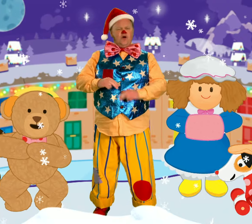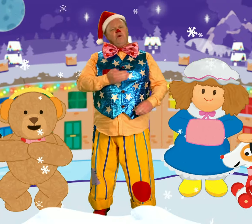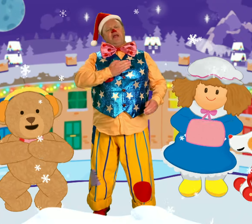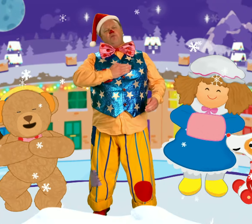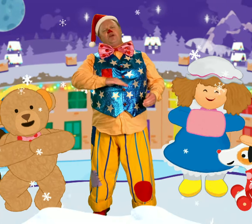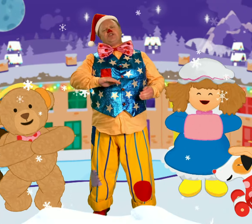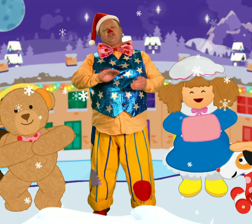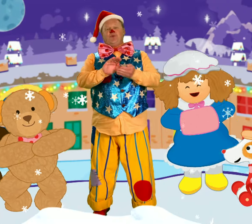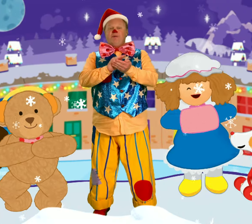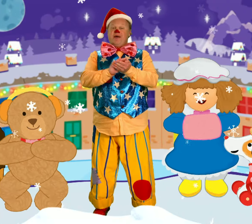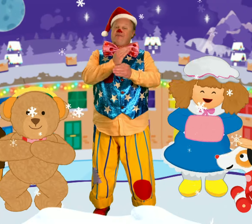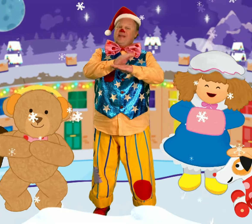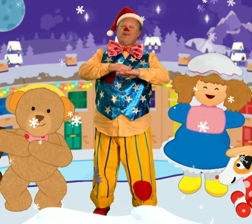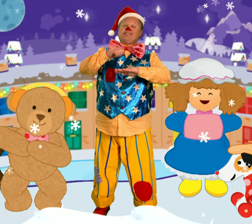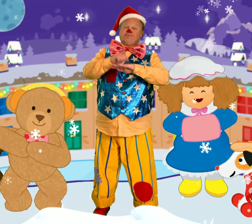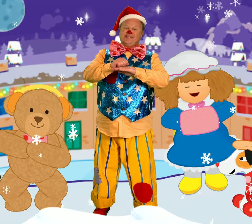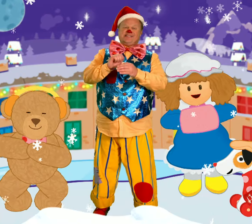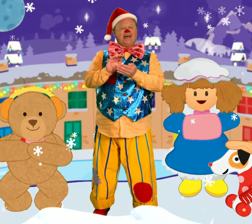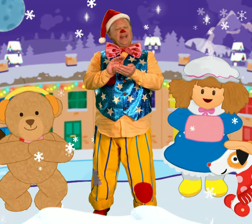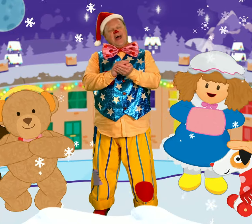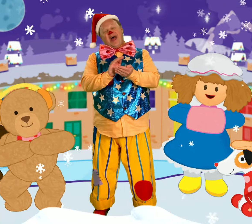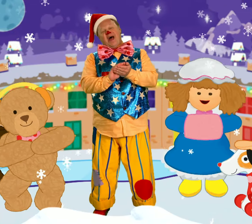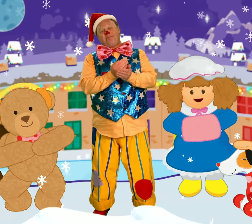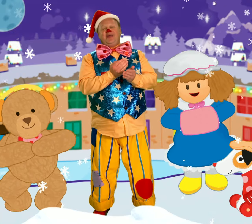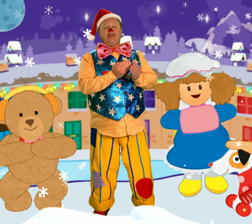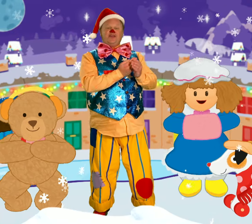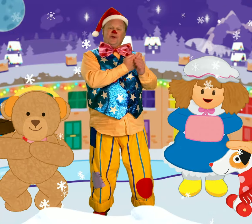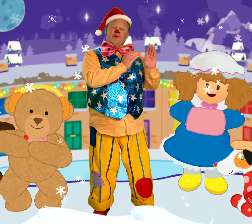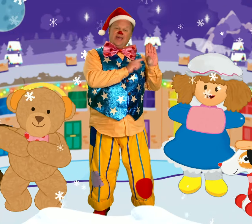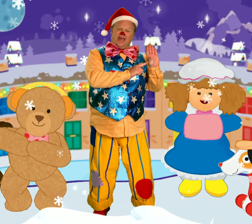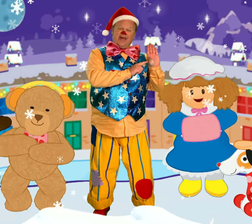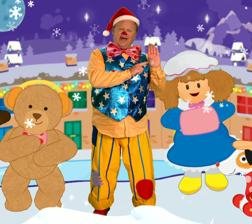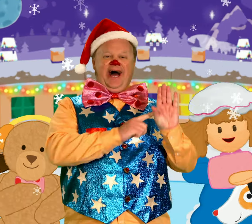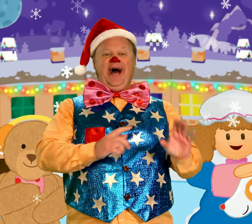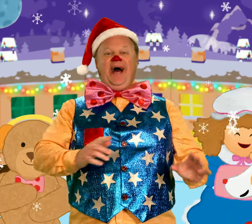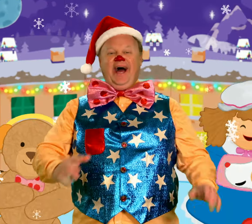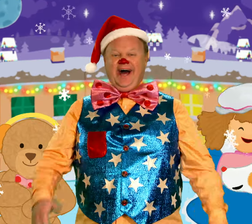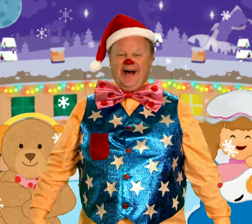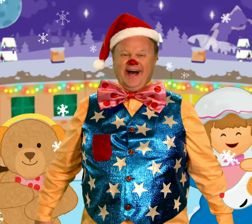We wish you a Merry Christmas and a Happy New Year.